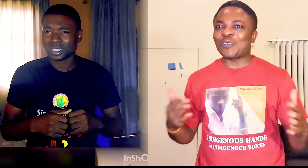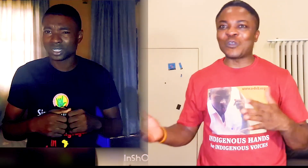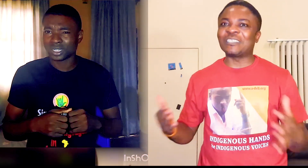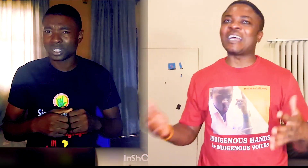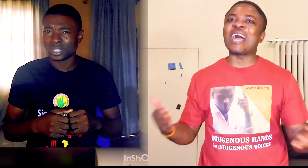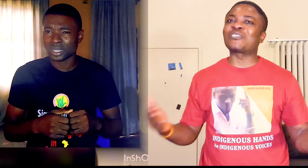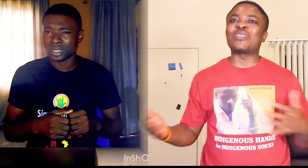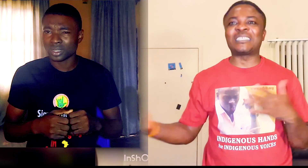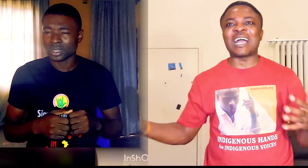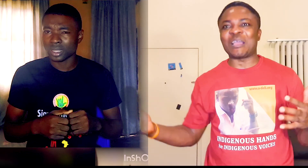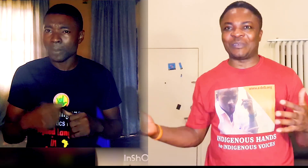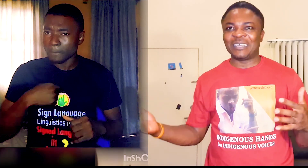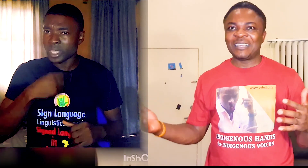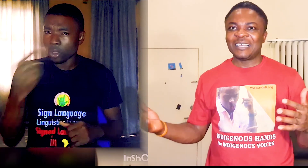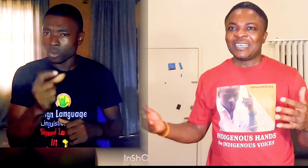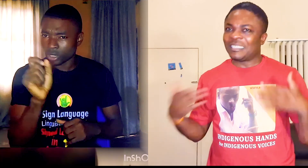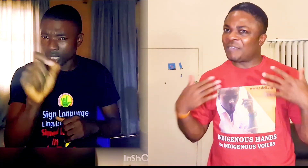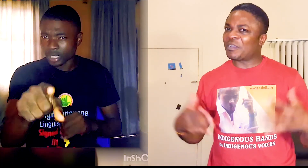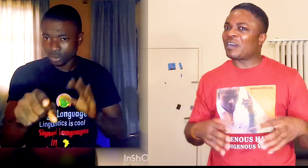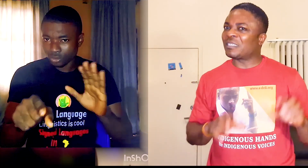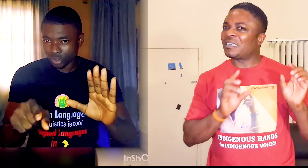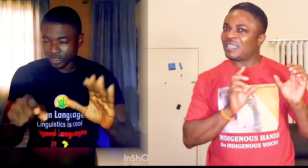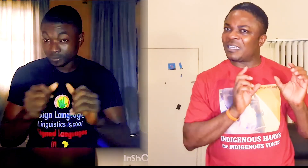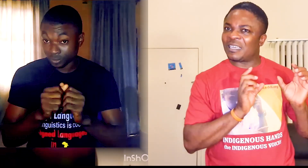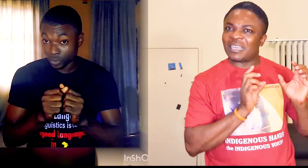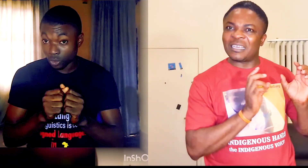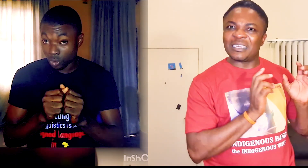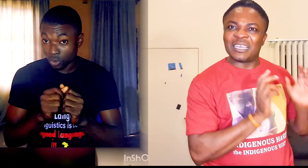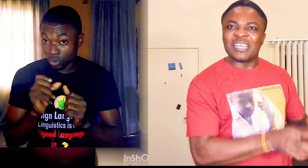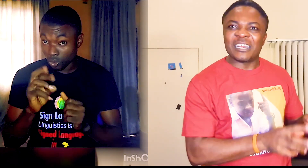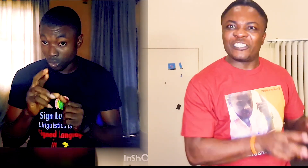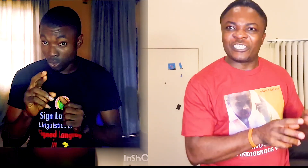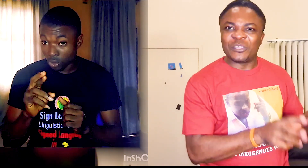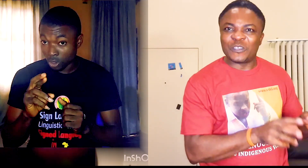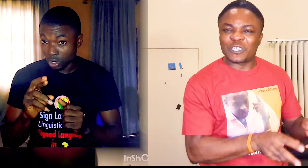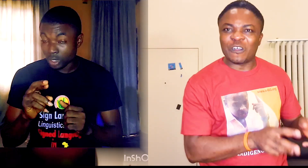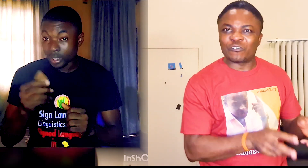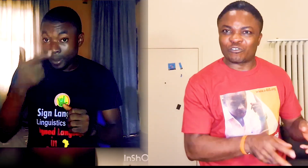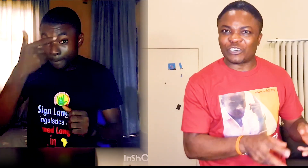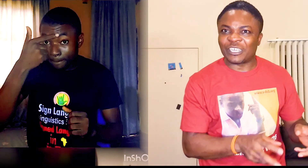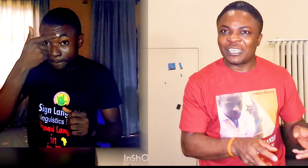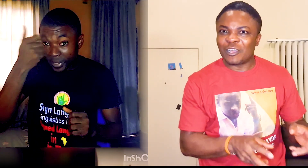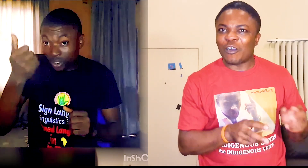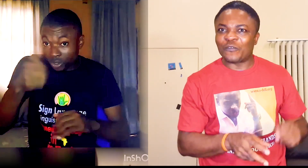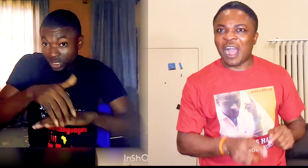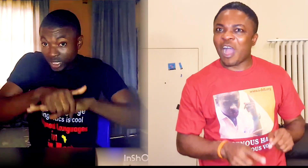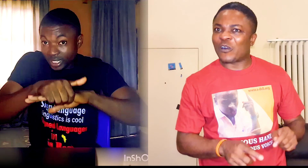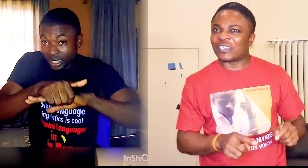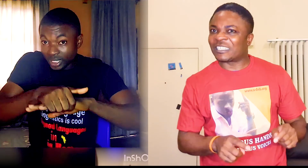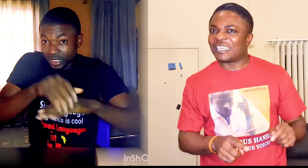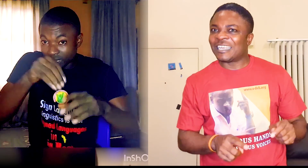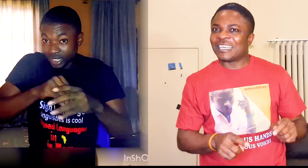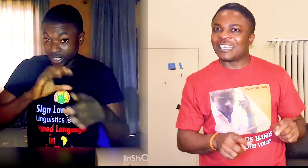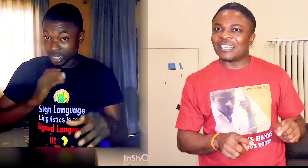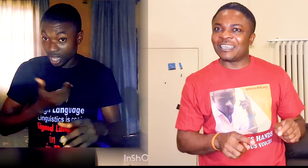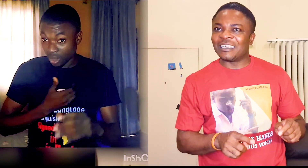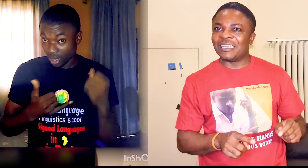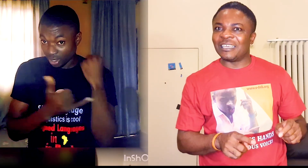Part of the question I ask all the time, is it because English in this country of